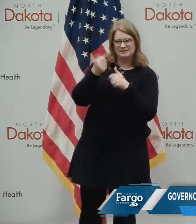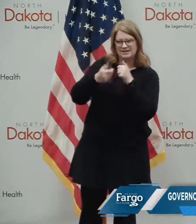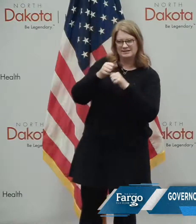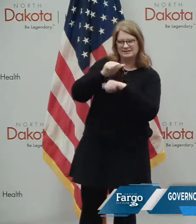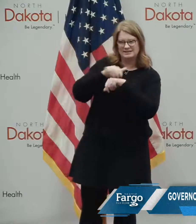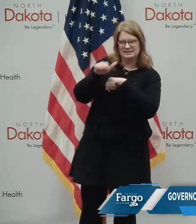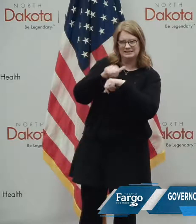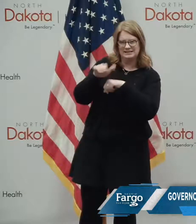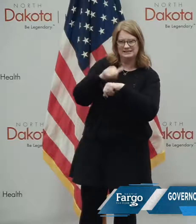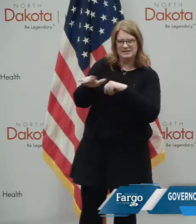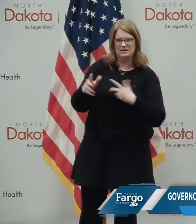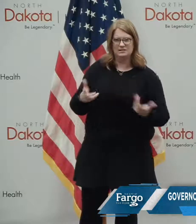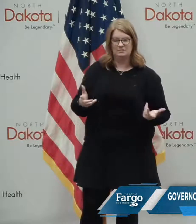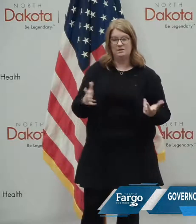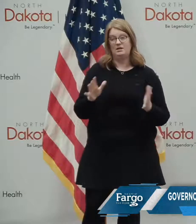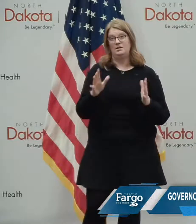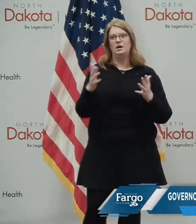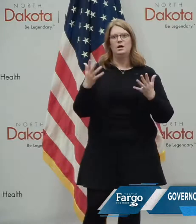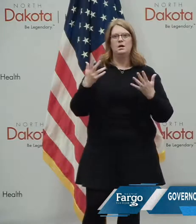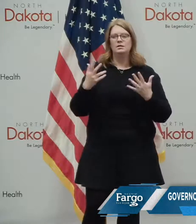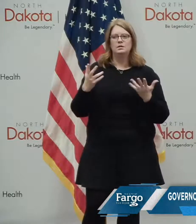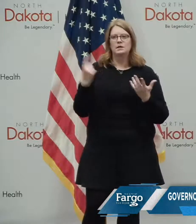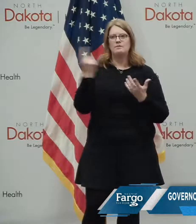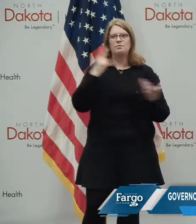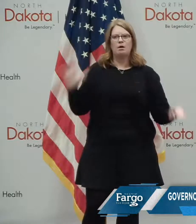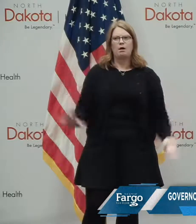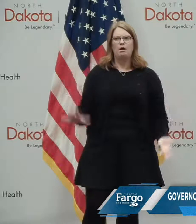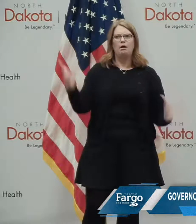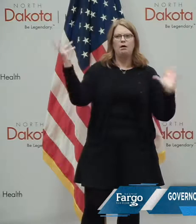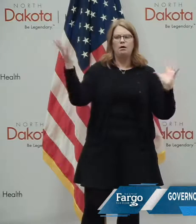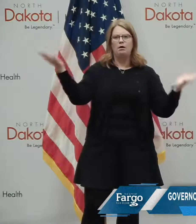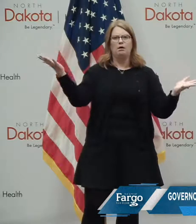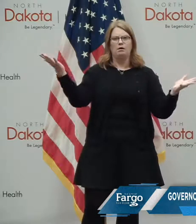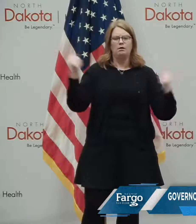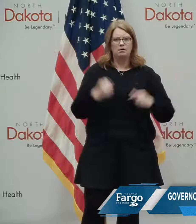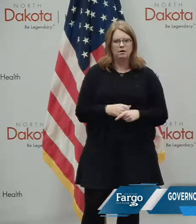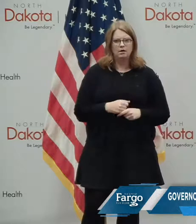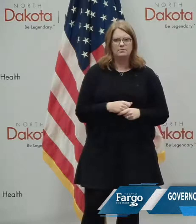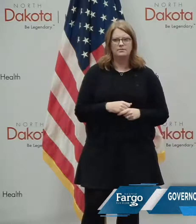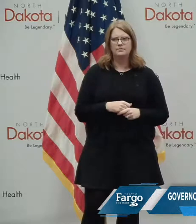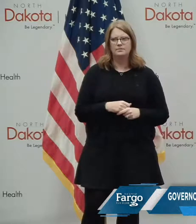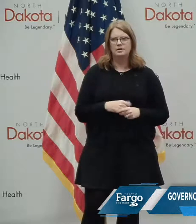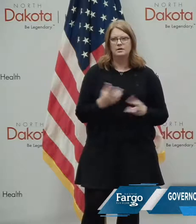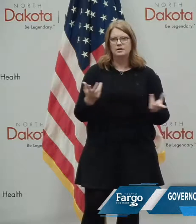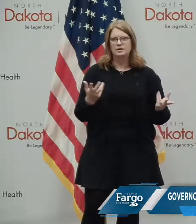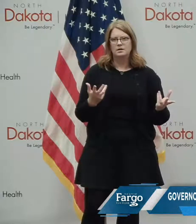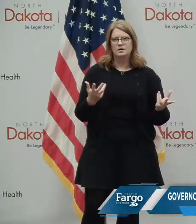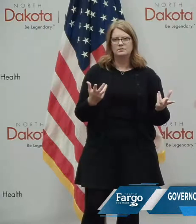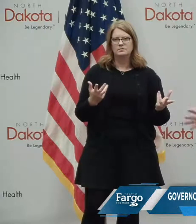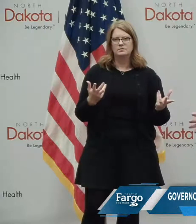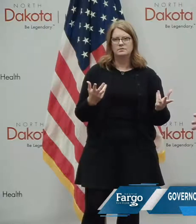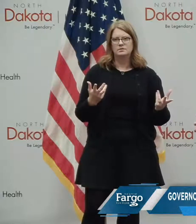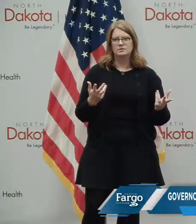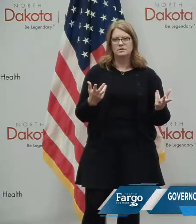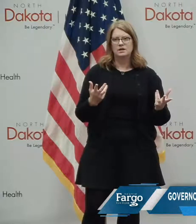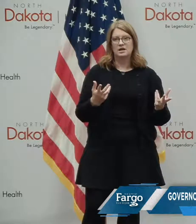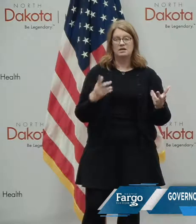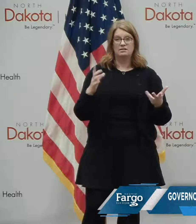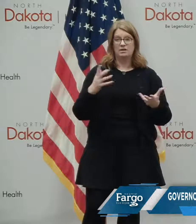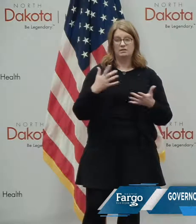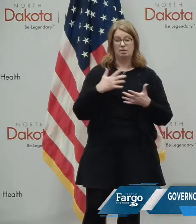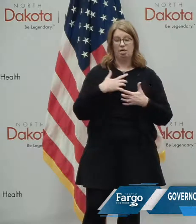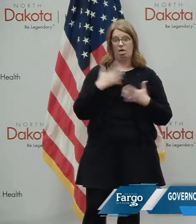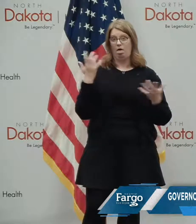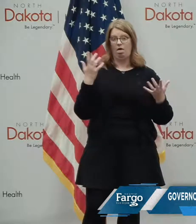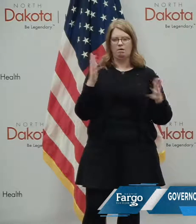it. There was a huge hue and cry about it, about something. And I'd say the hue and cry massively disproportionate to